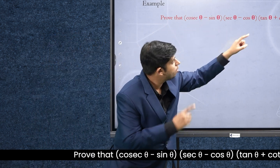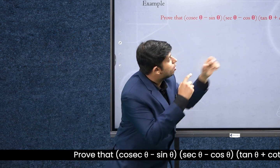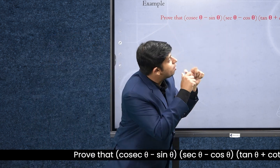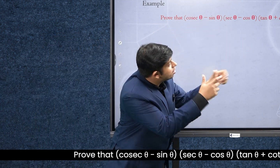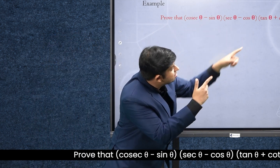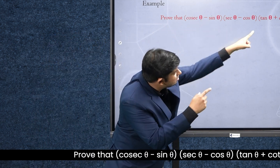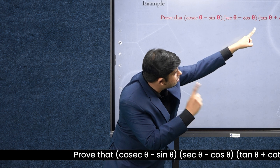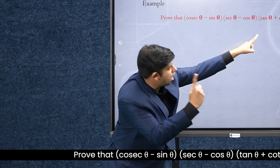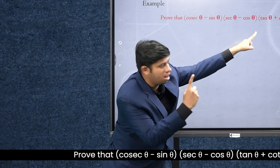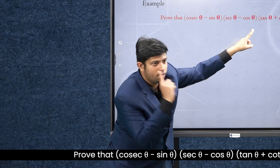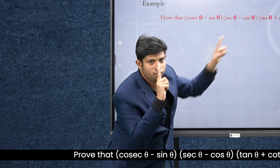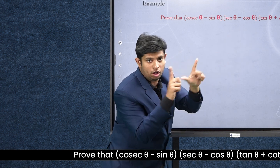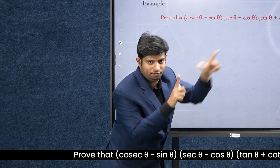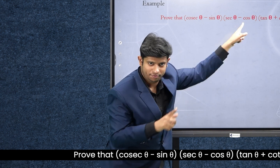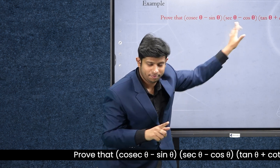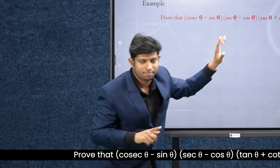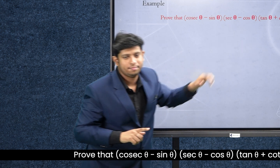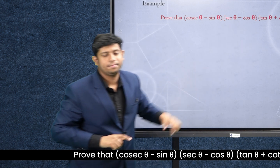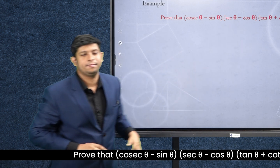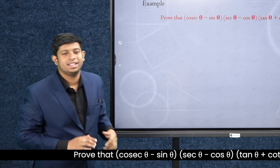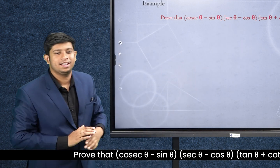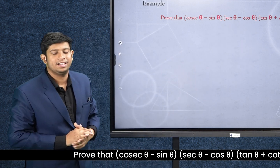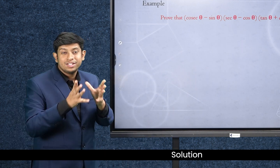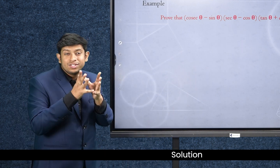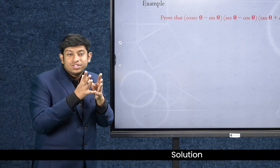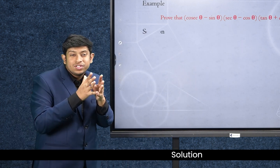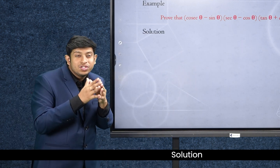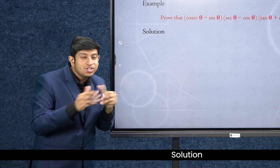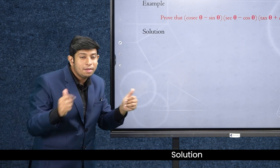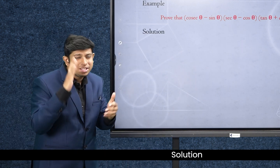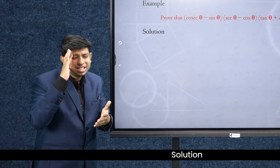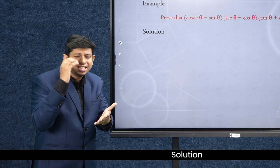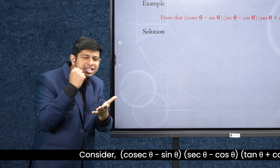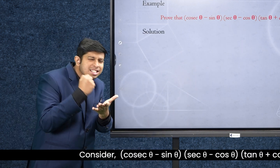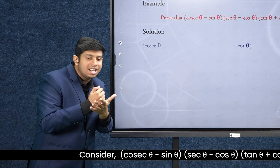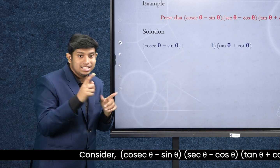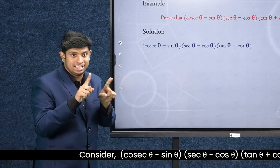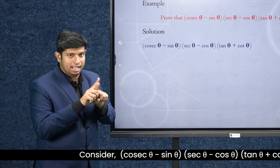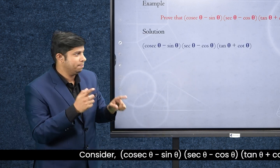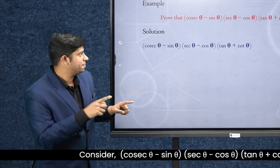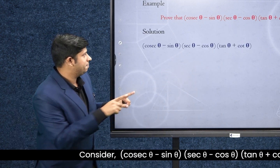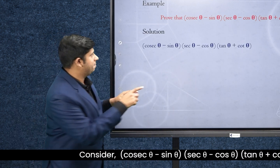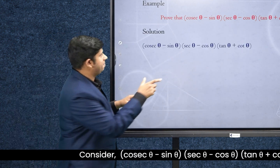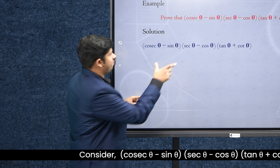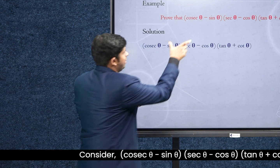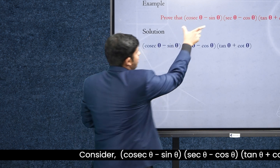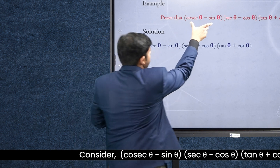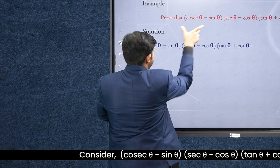theta into tan theta plus cot theta is equal to 1. Solution. Consider cosecant theta minus sin